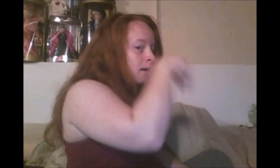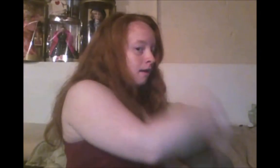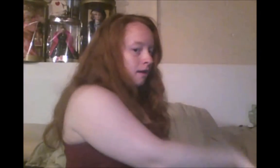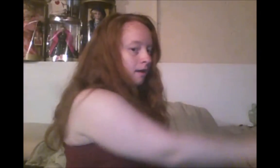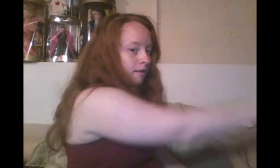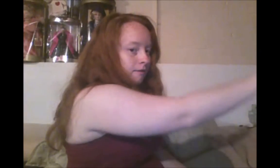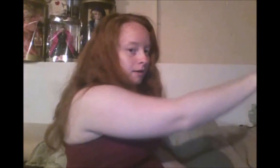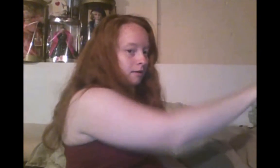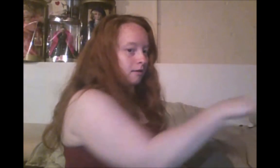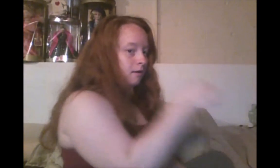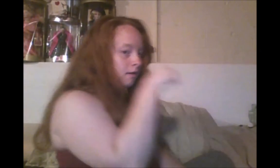elephant.